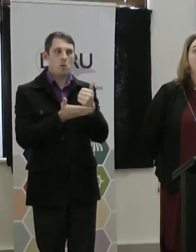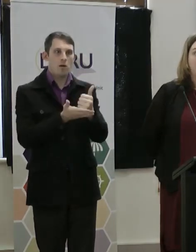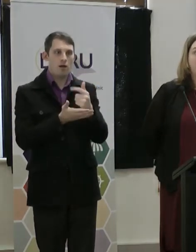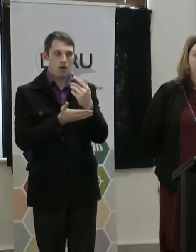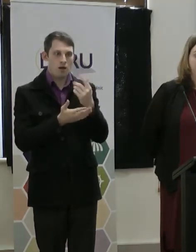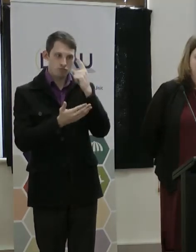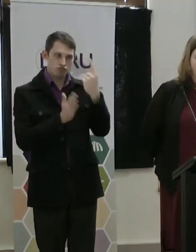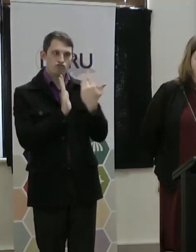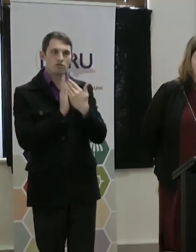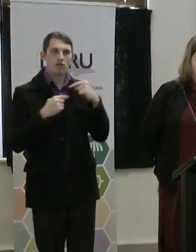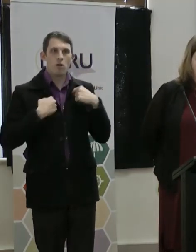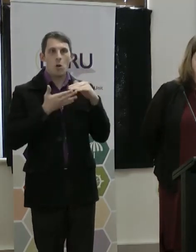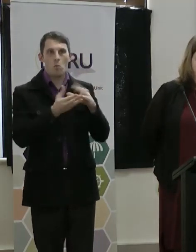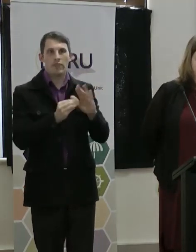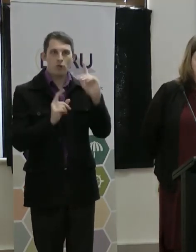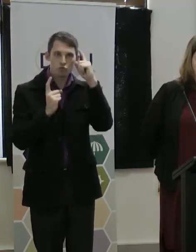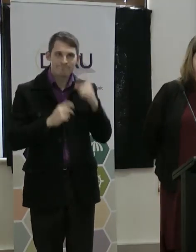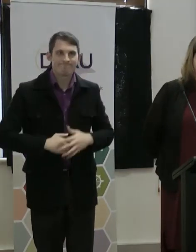concerns.